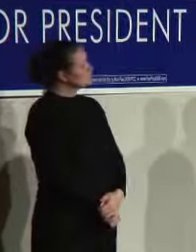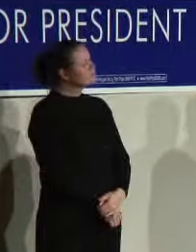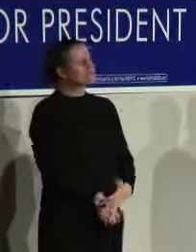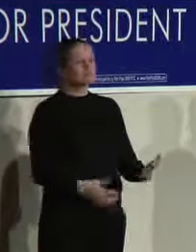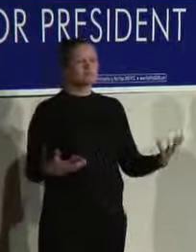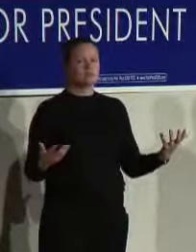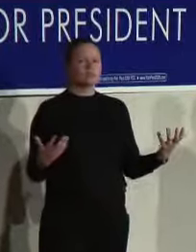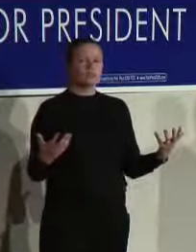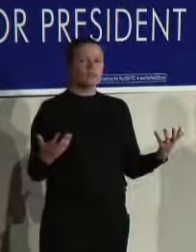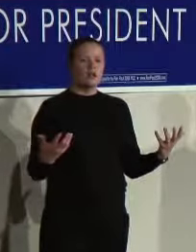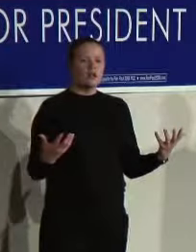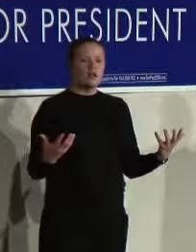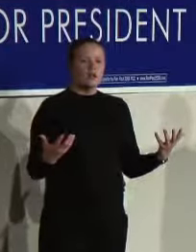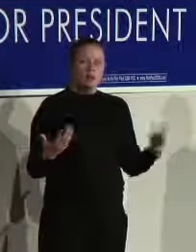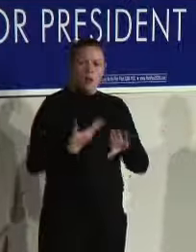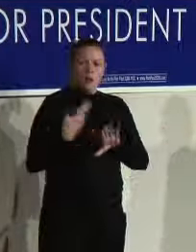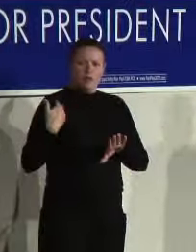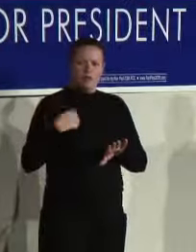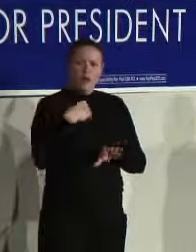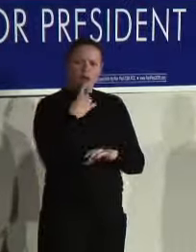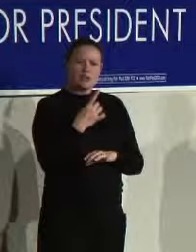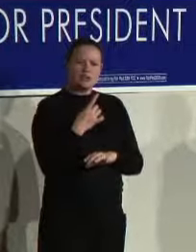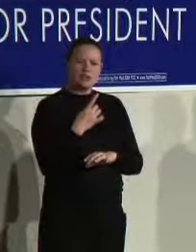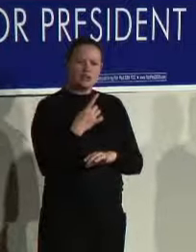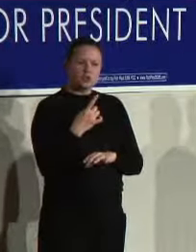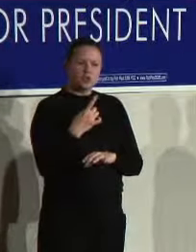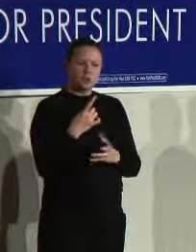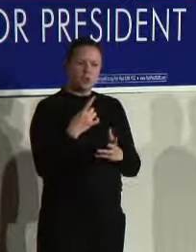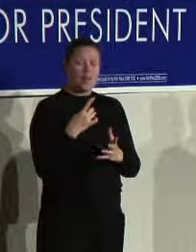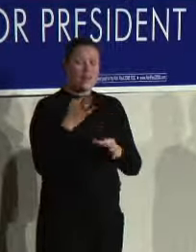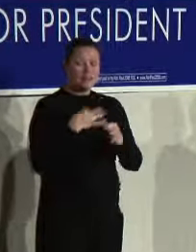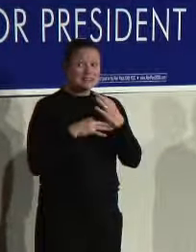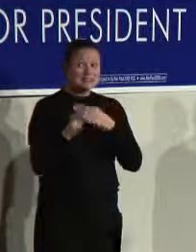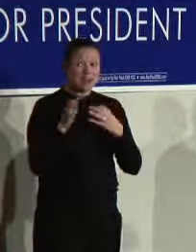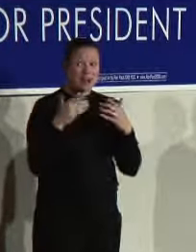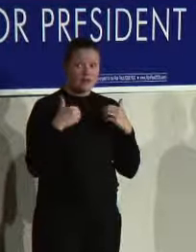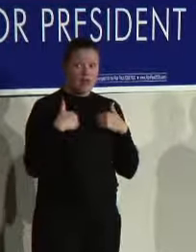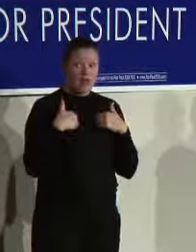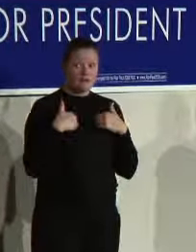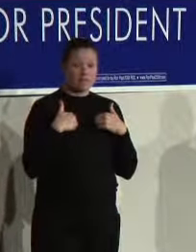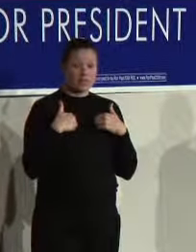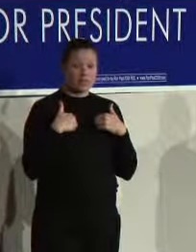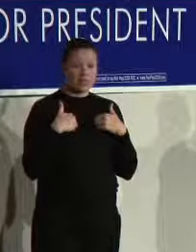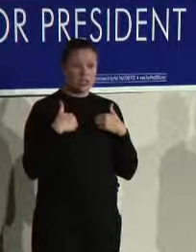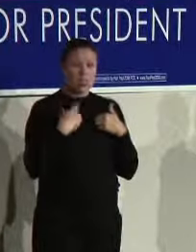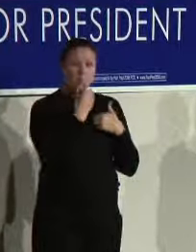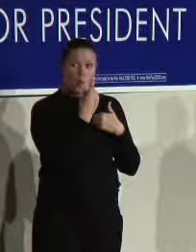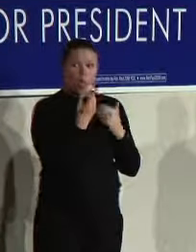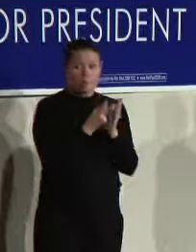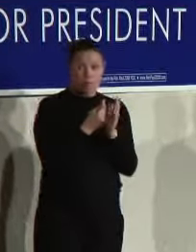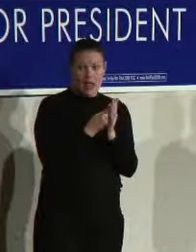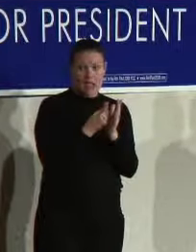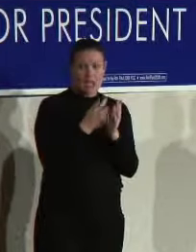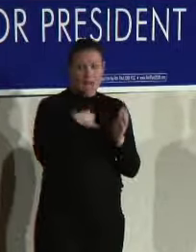Had, like I said, I'd have competing currencies instead of getting rid of the Fed in one day. I'd have competing currencies and work out